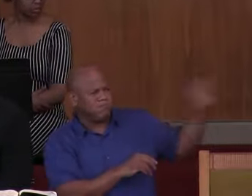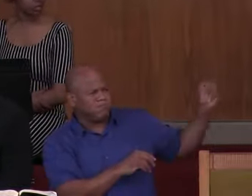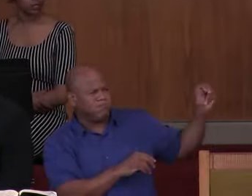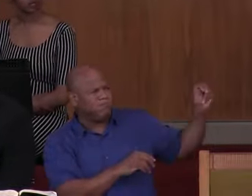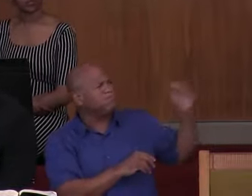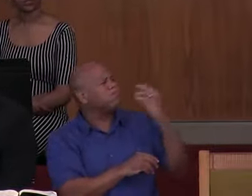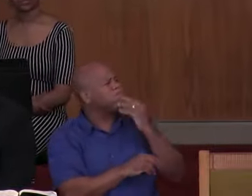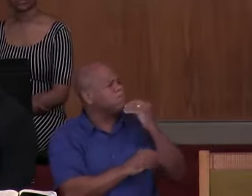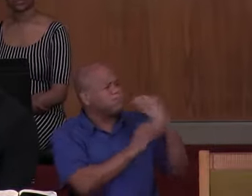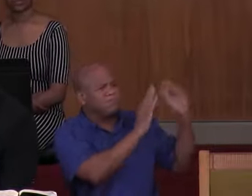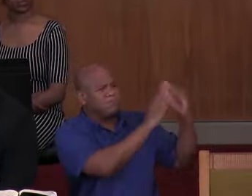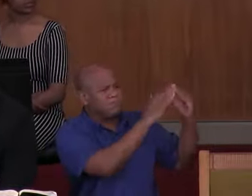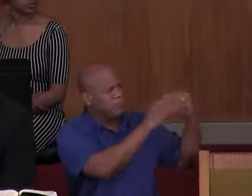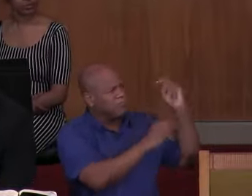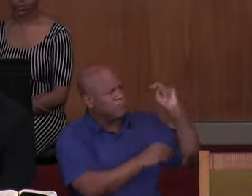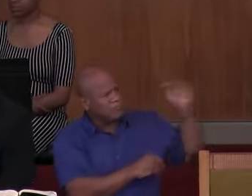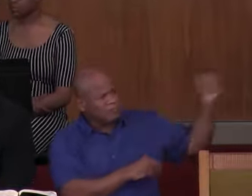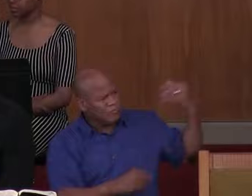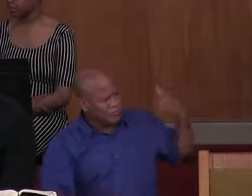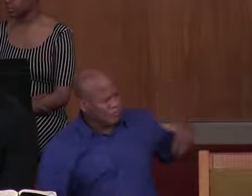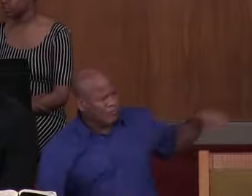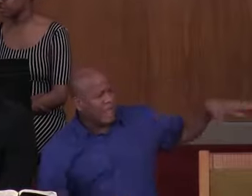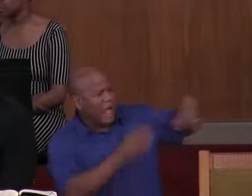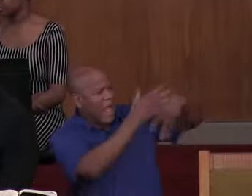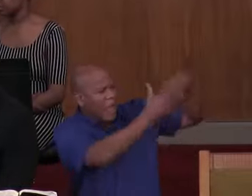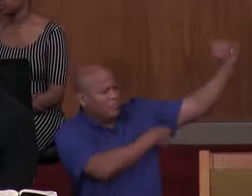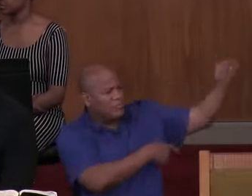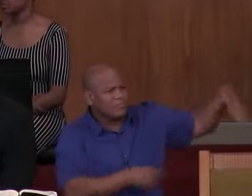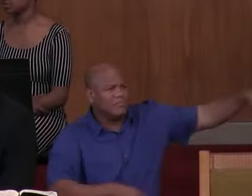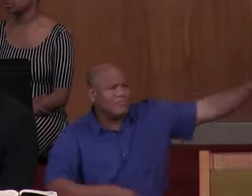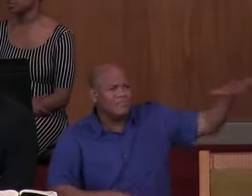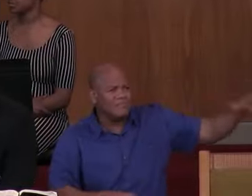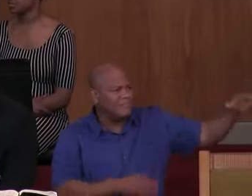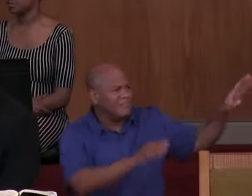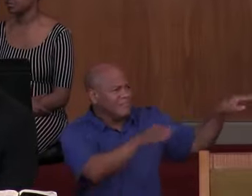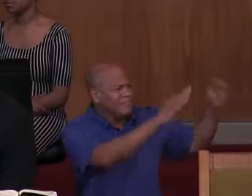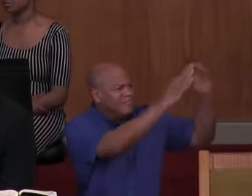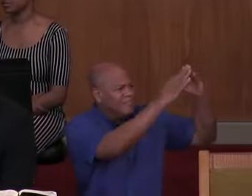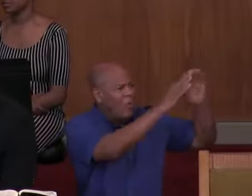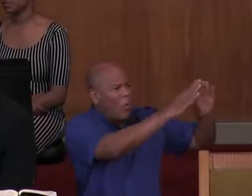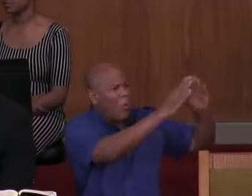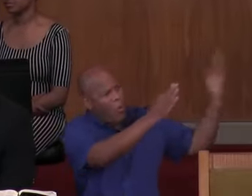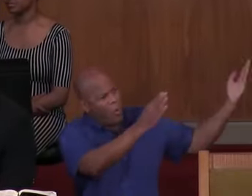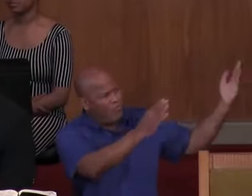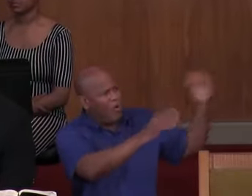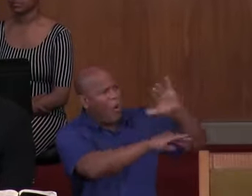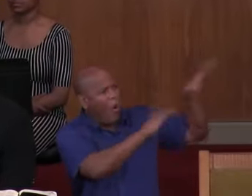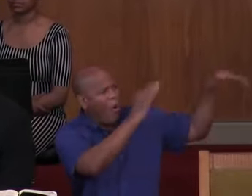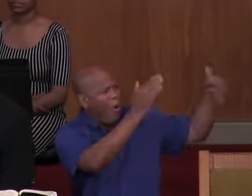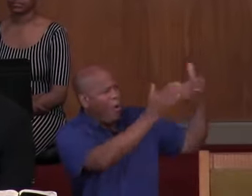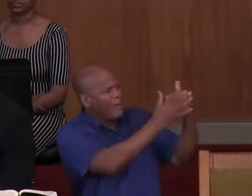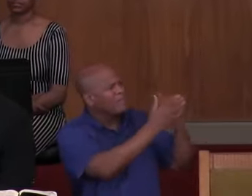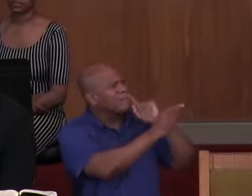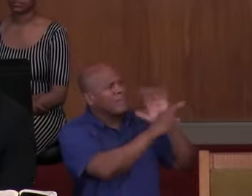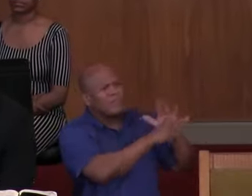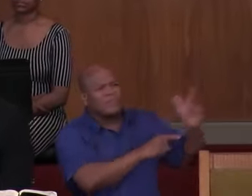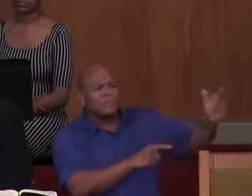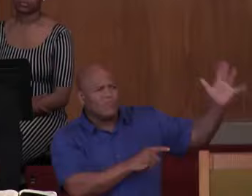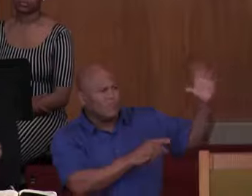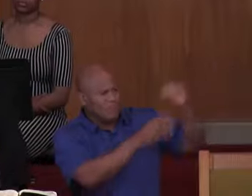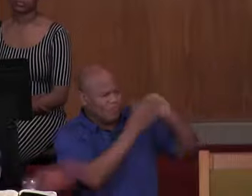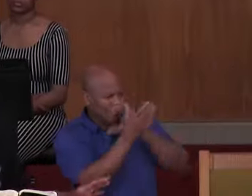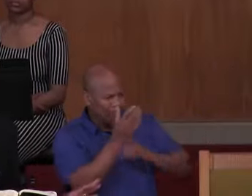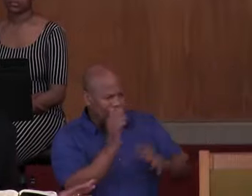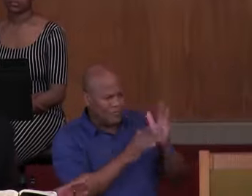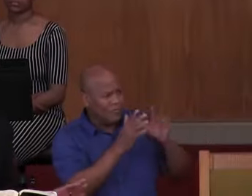of Jerusalem. Outside Jerusalem, there was an open door for every promise of God in Christ